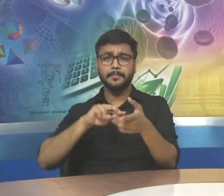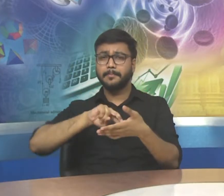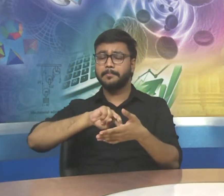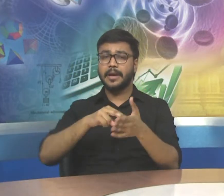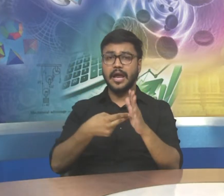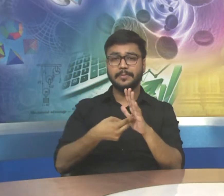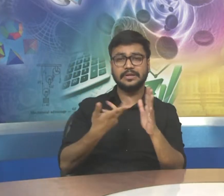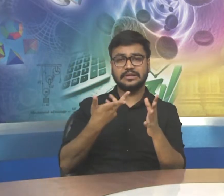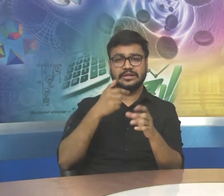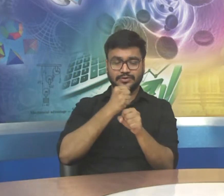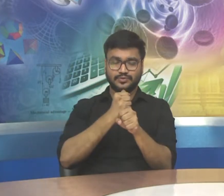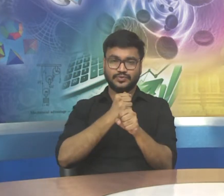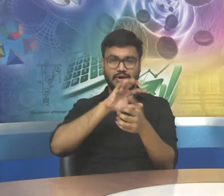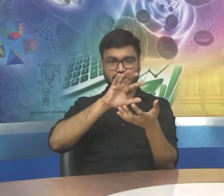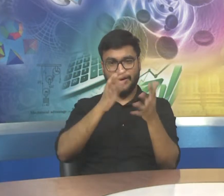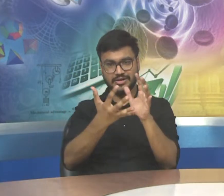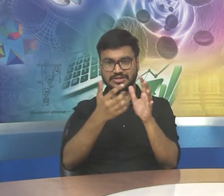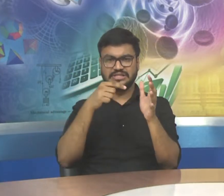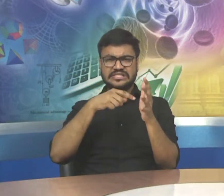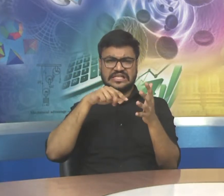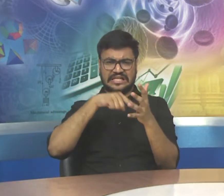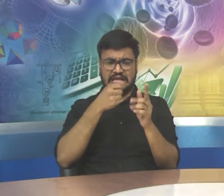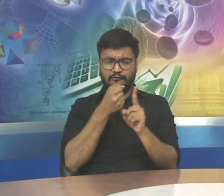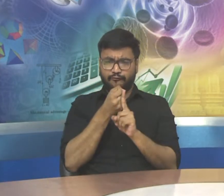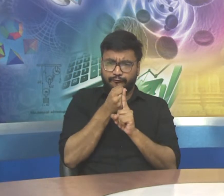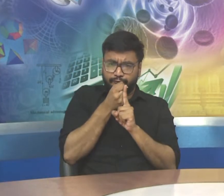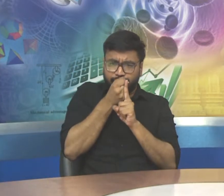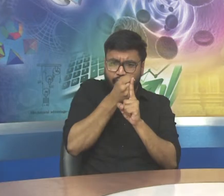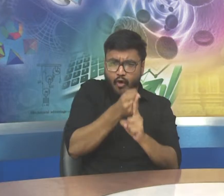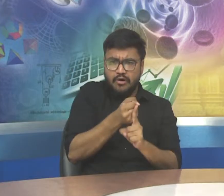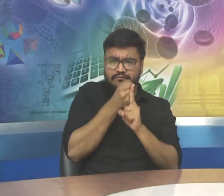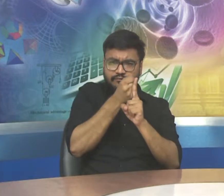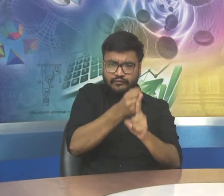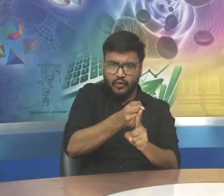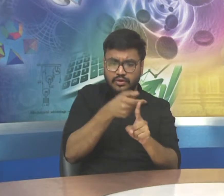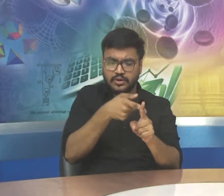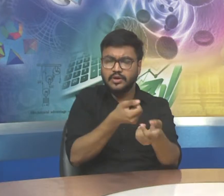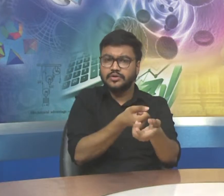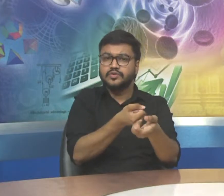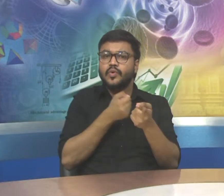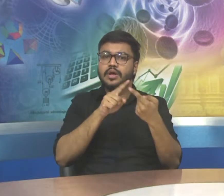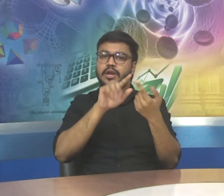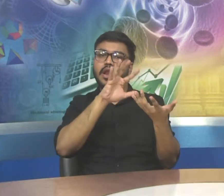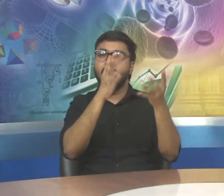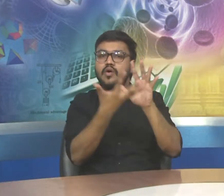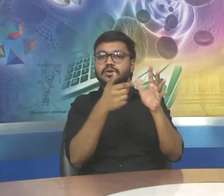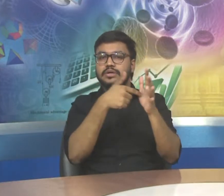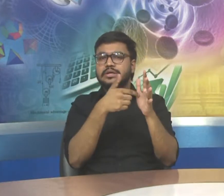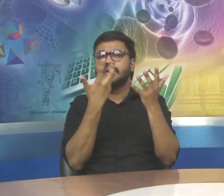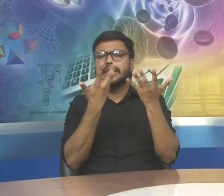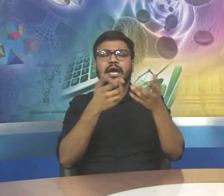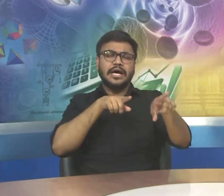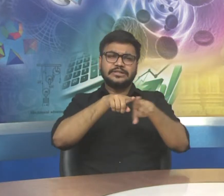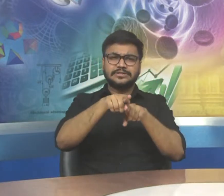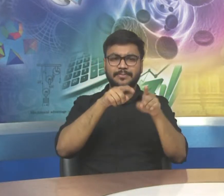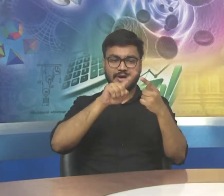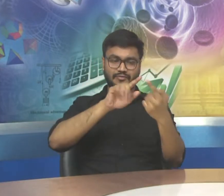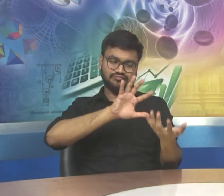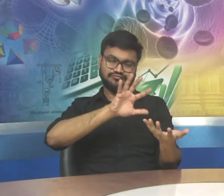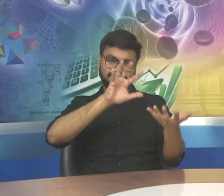Next is gravity. Gravity is kind of force that pulls